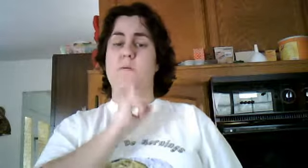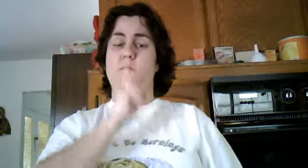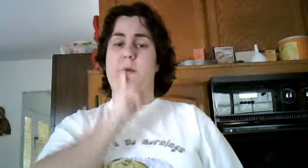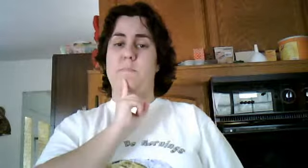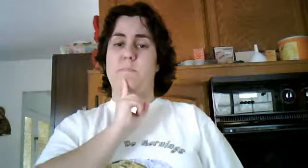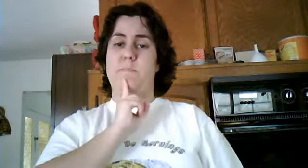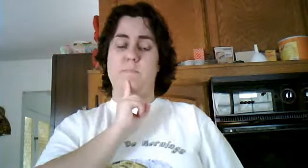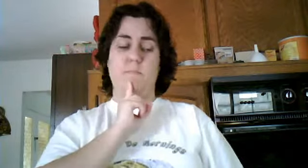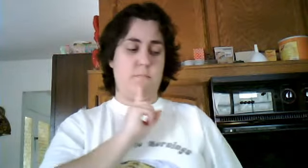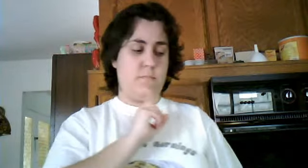Lonely.